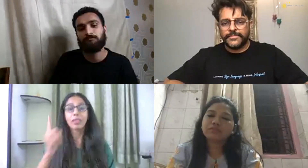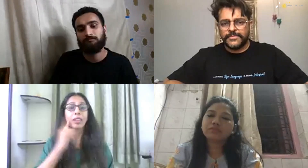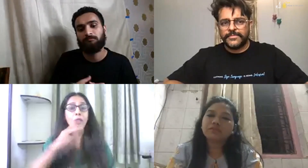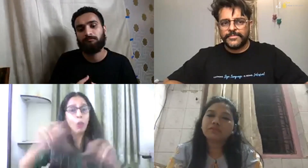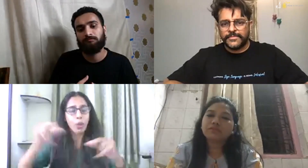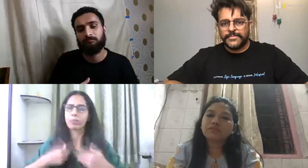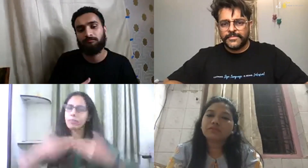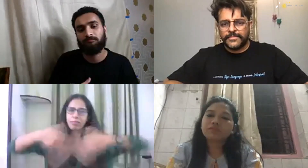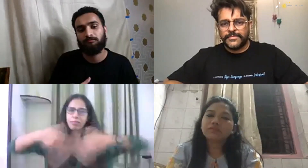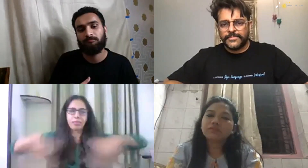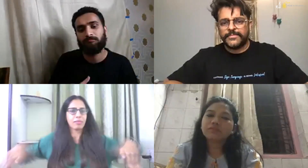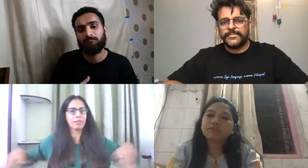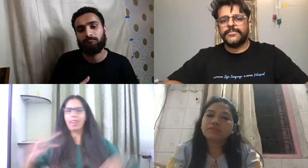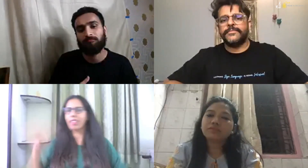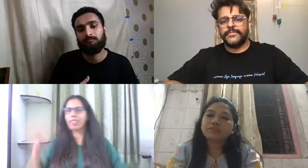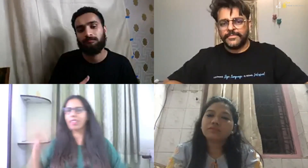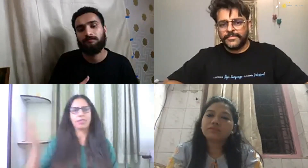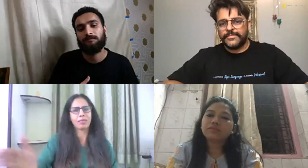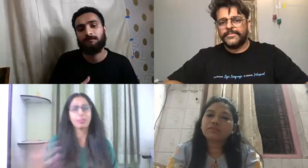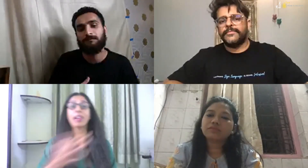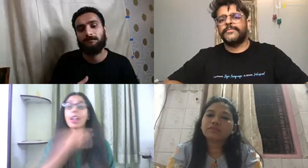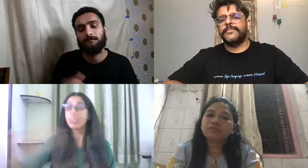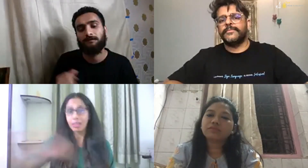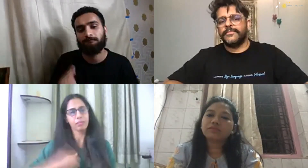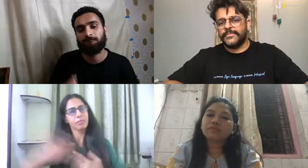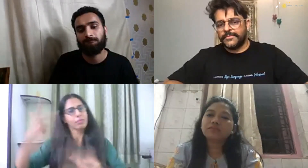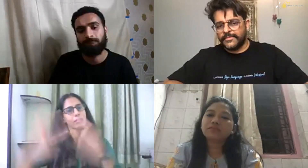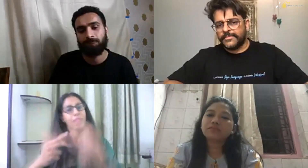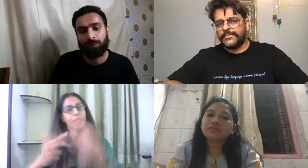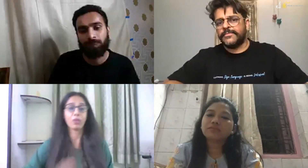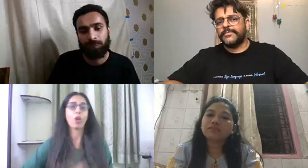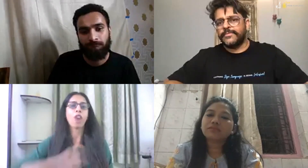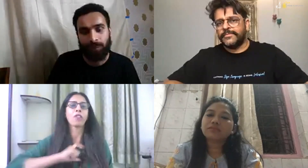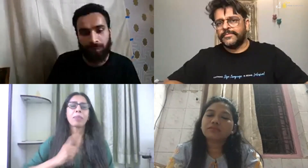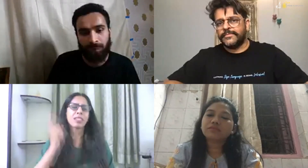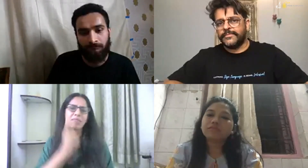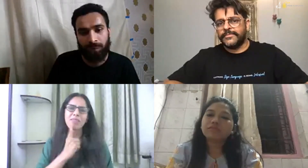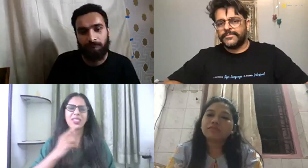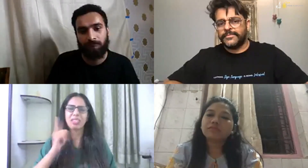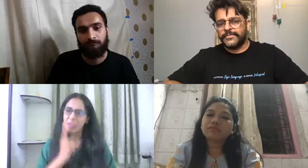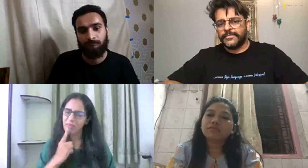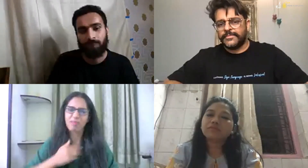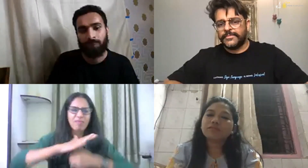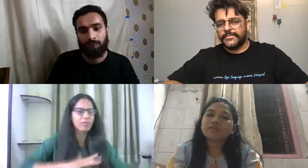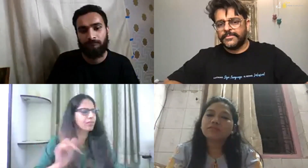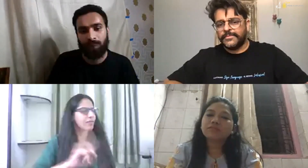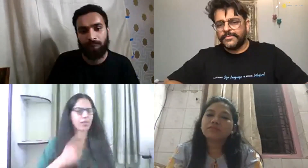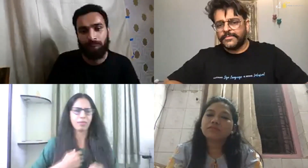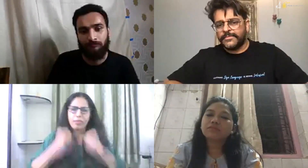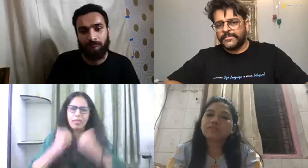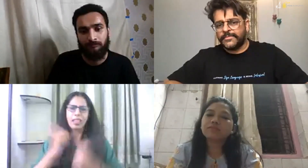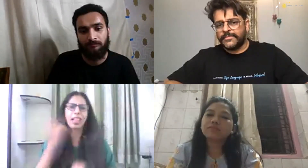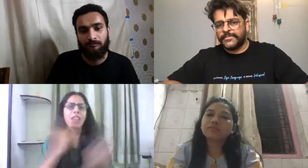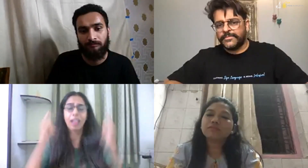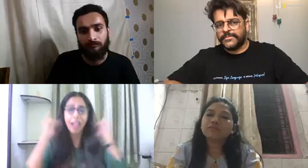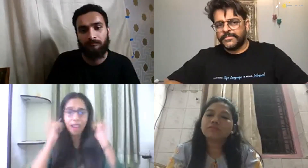could understand what I'm speaking. But uh, if people would not get me, that if they would think